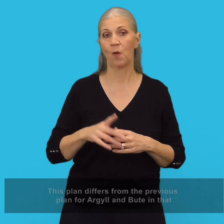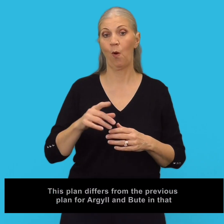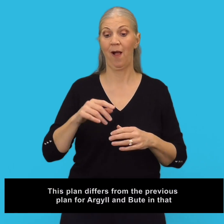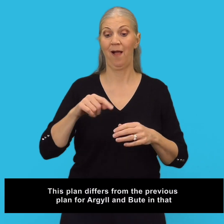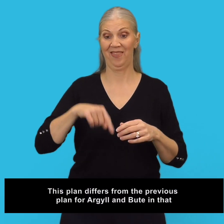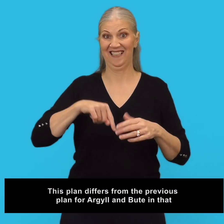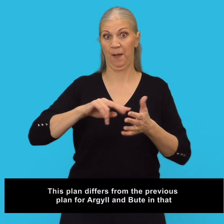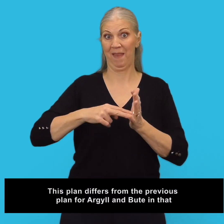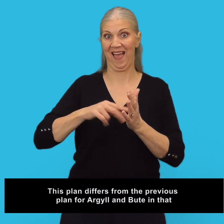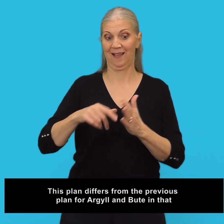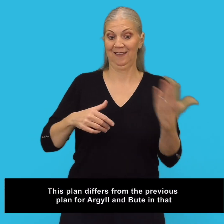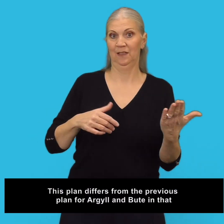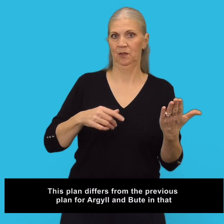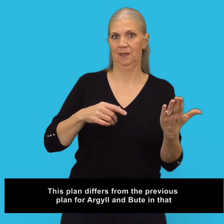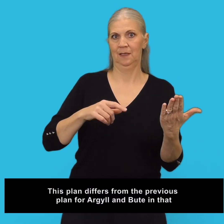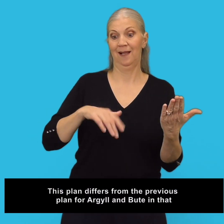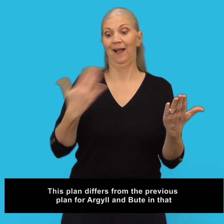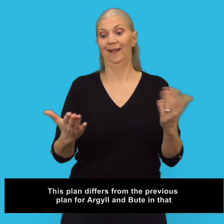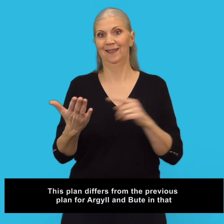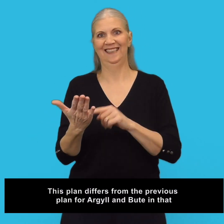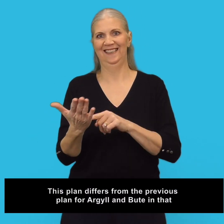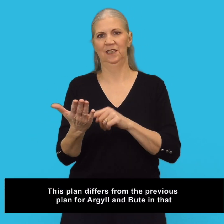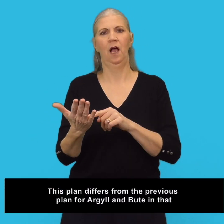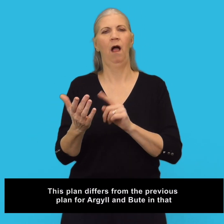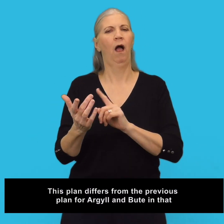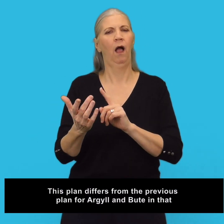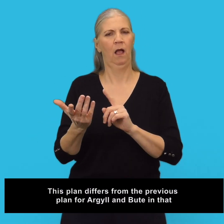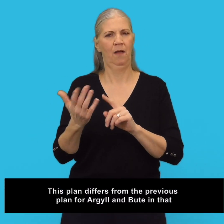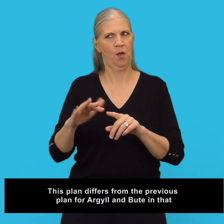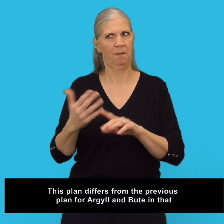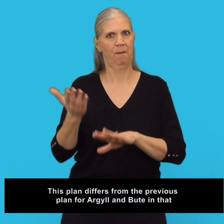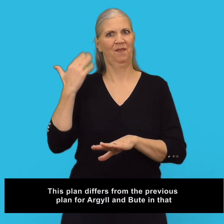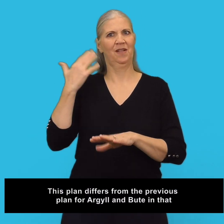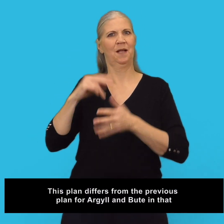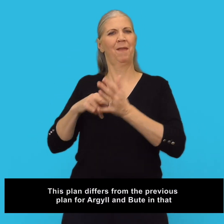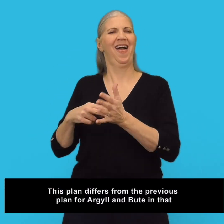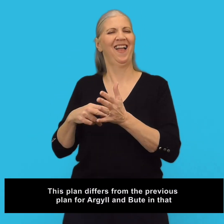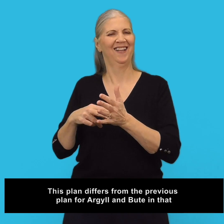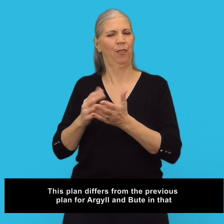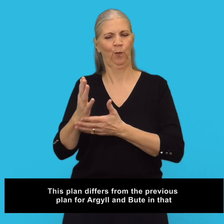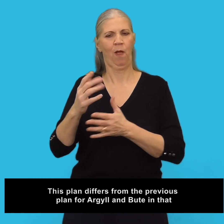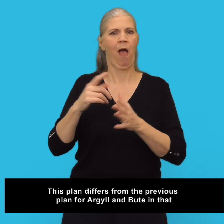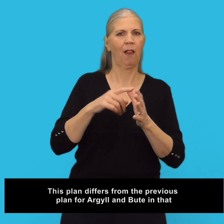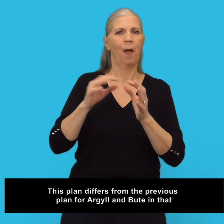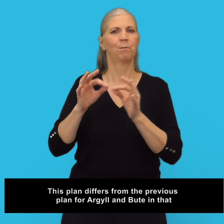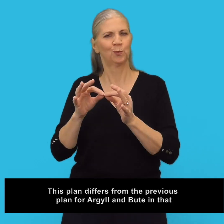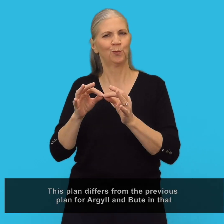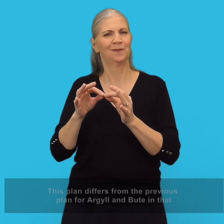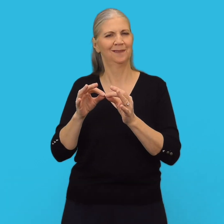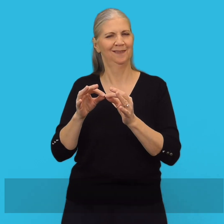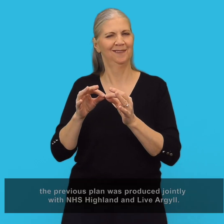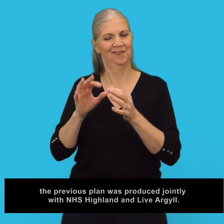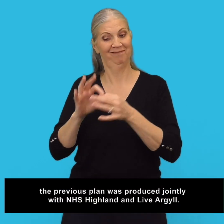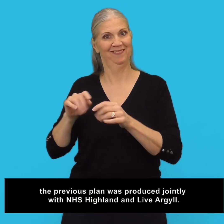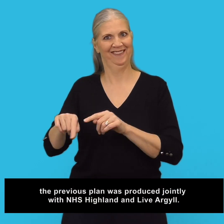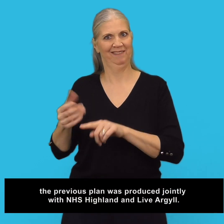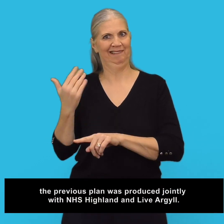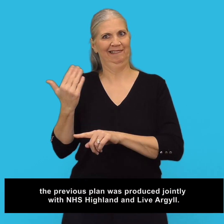This plan differs from the previous plan for Argyll and Bute in that the previous plan was produced